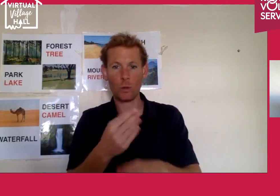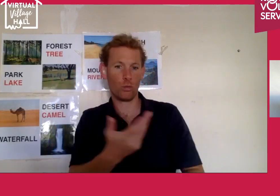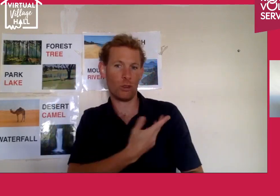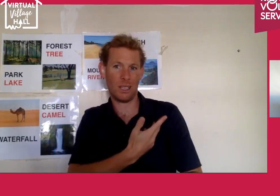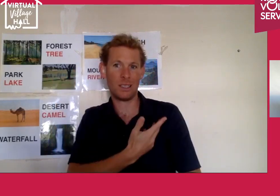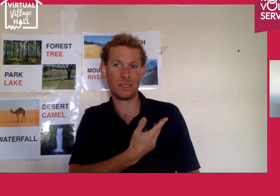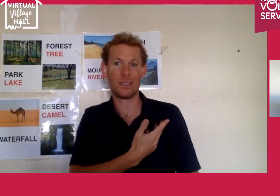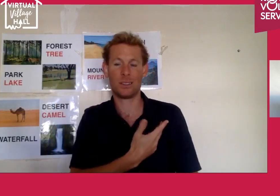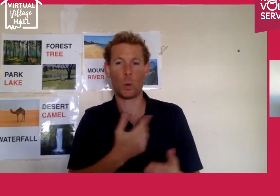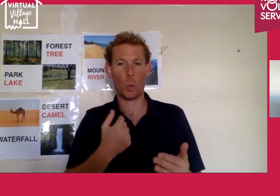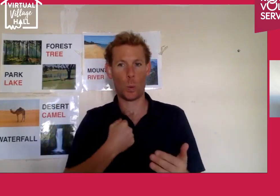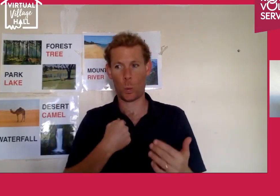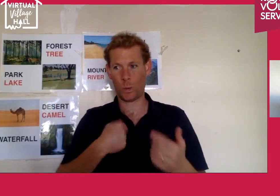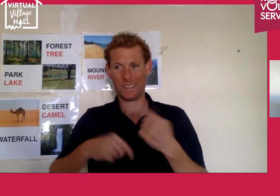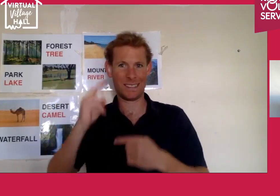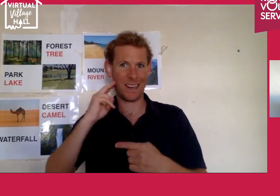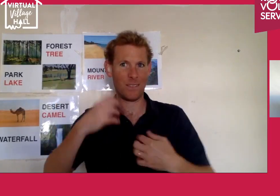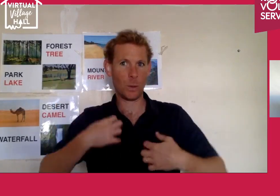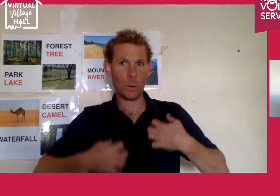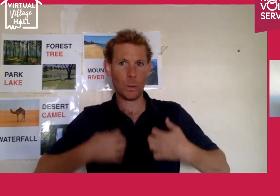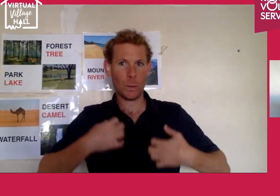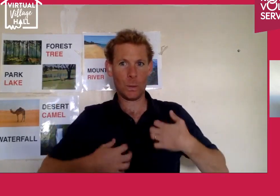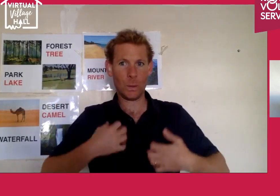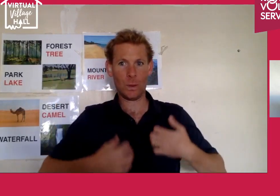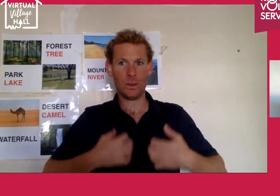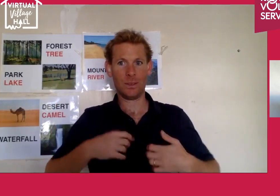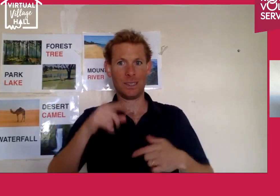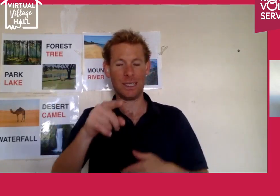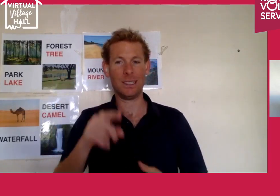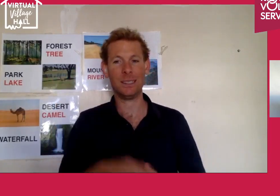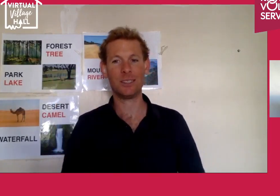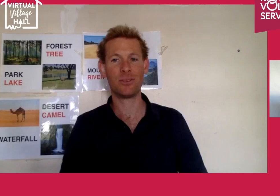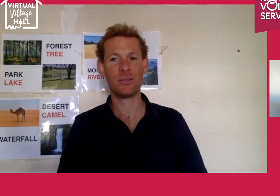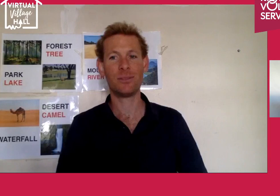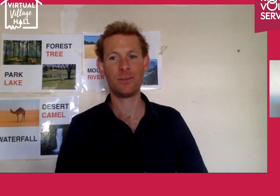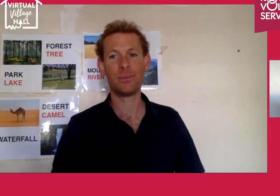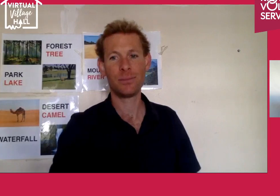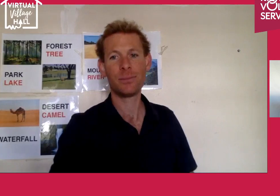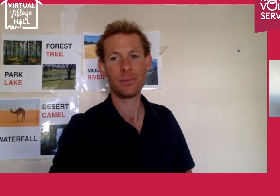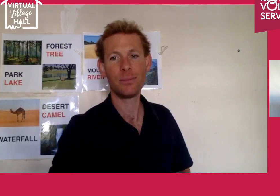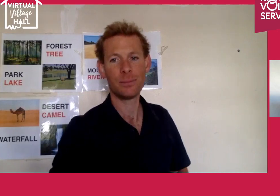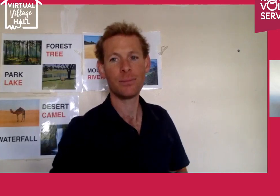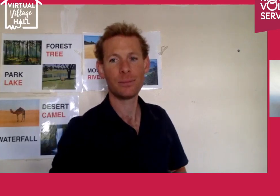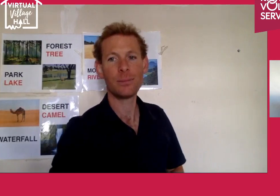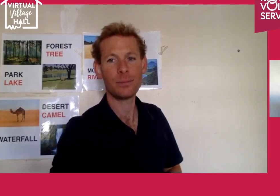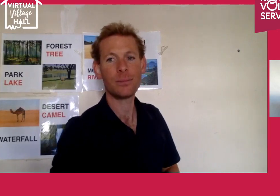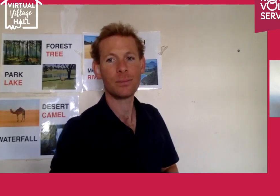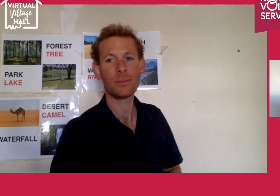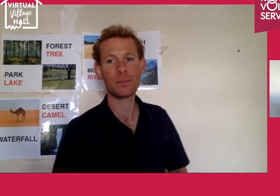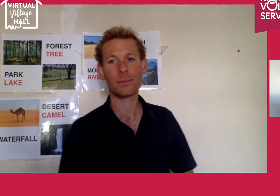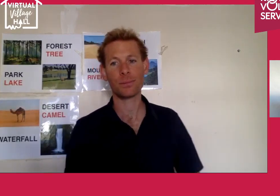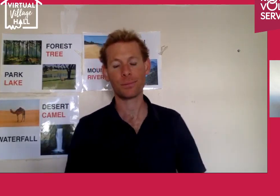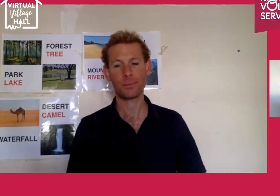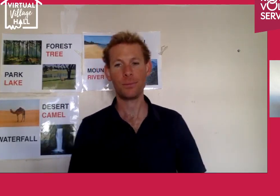judicial system. And within the deaf community, we are very keen to see that improve.